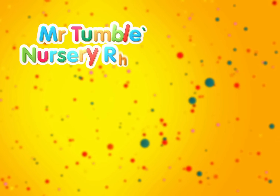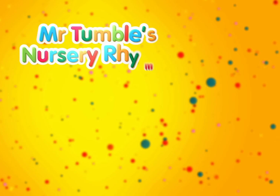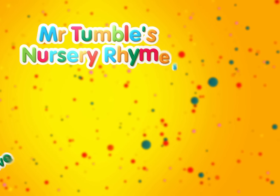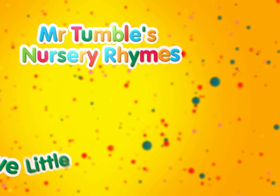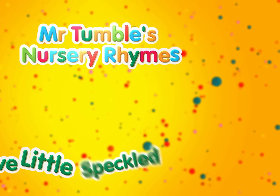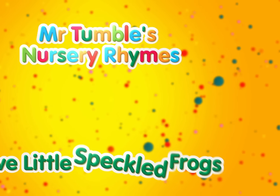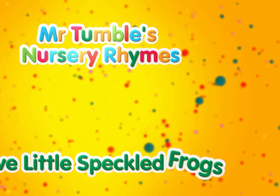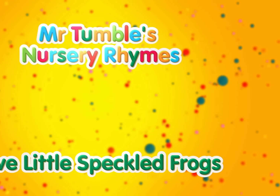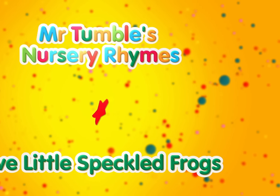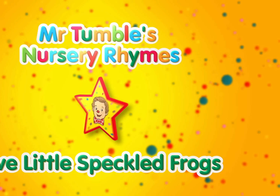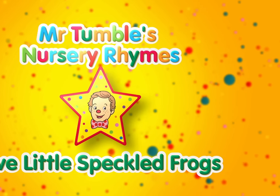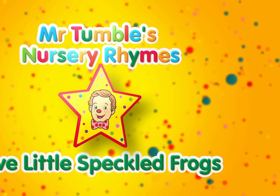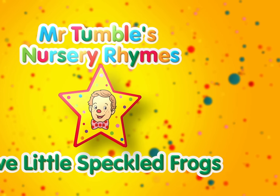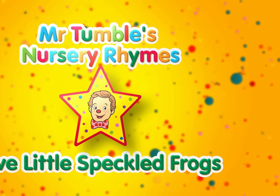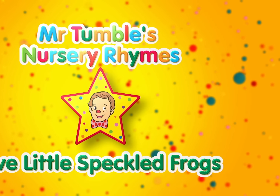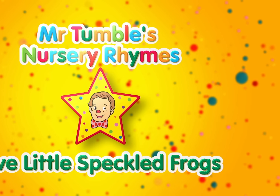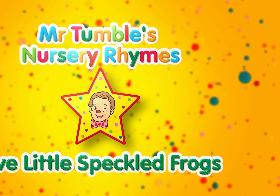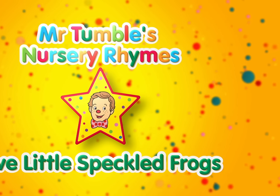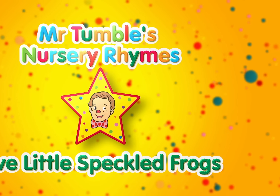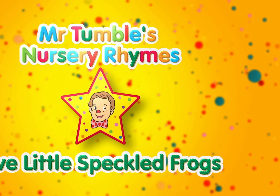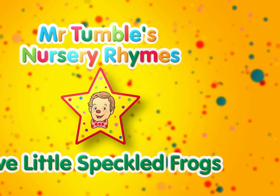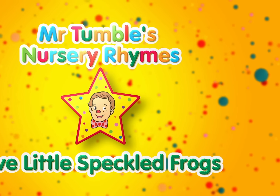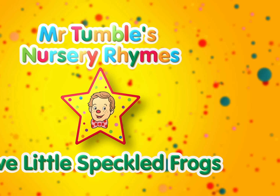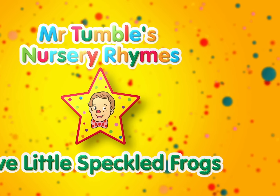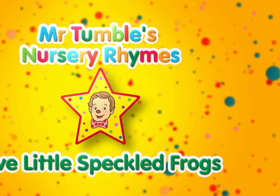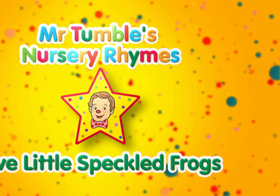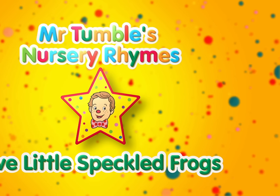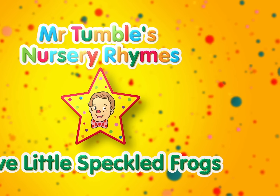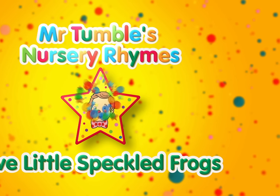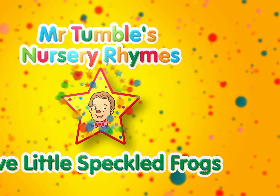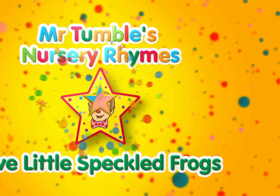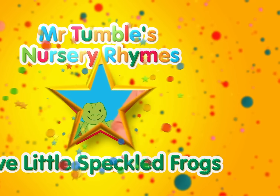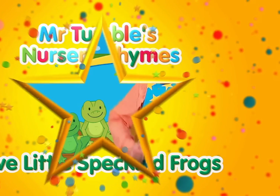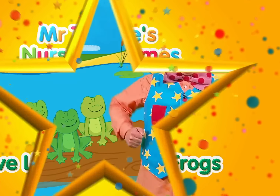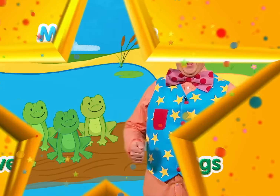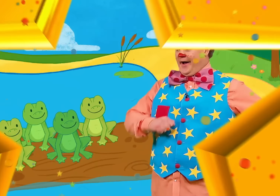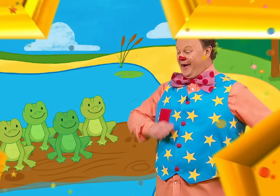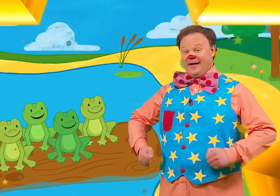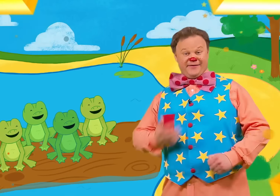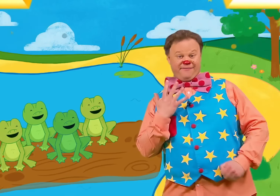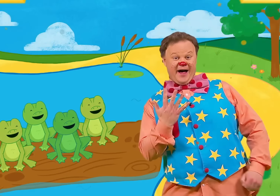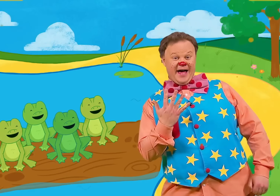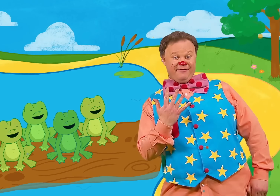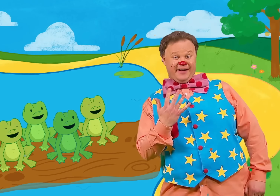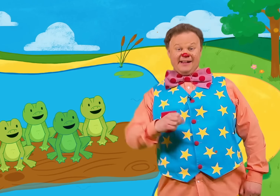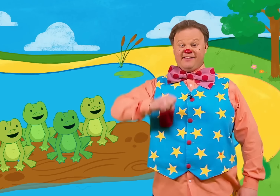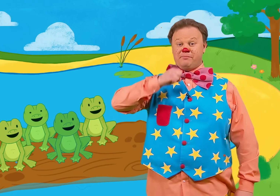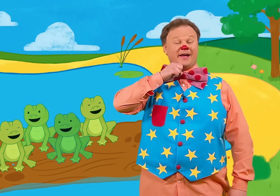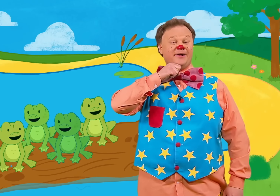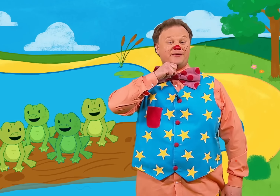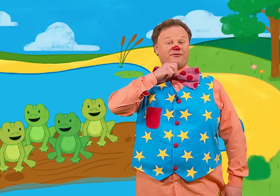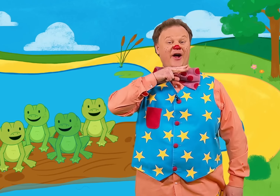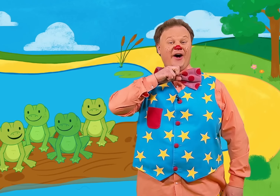Mr Tumble's Nursery Rhymes. Are you ready to join in? Oh, it's five little speckled